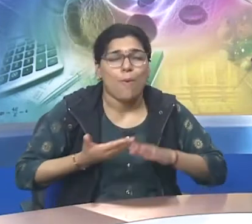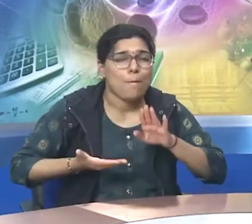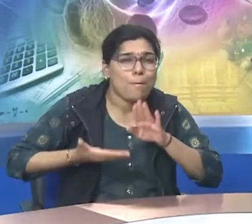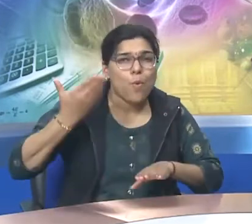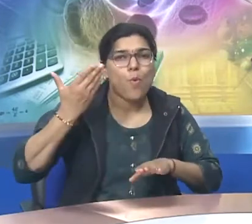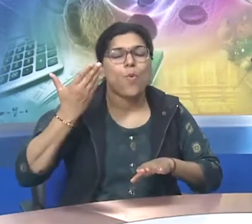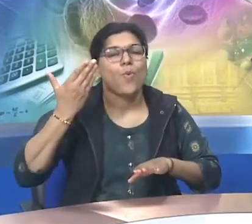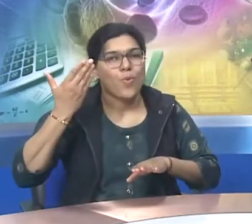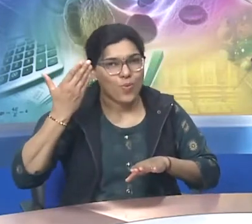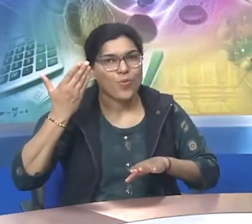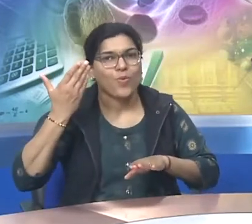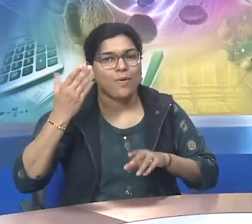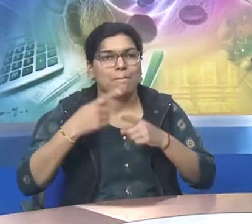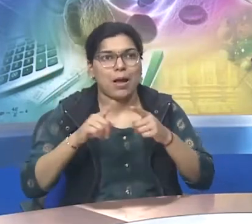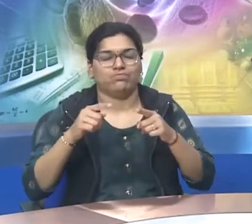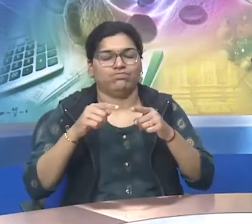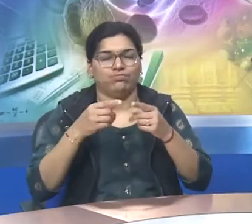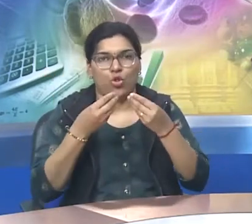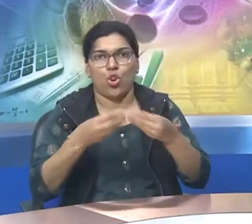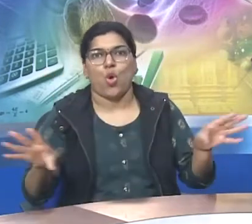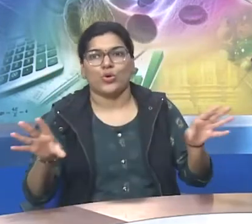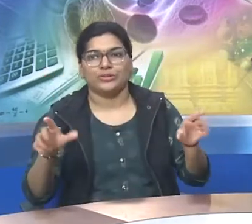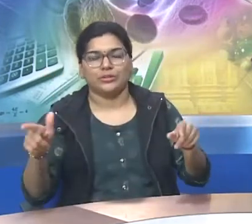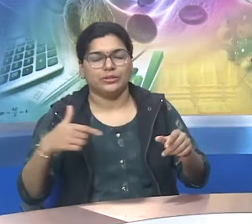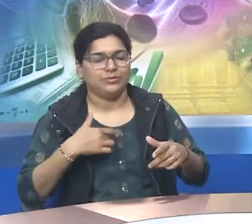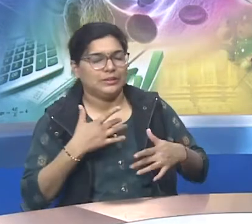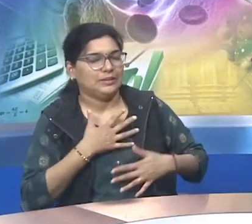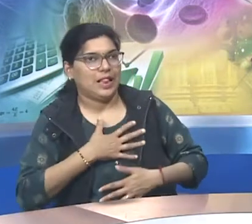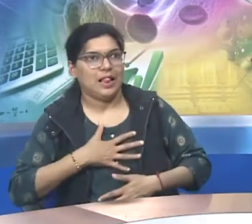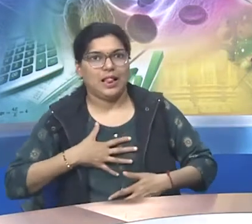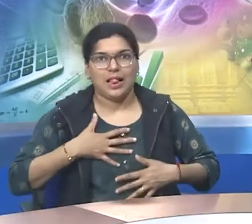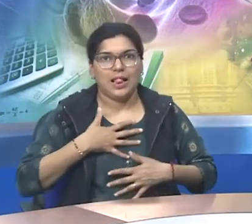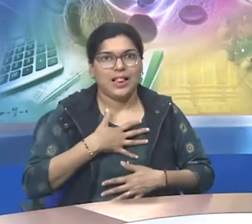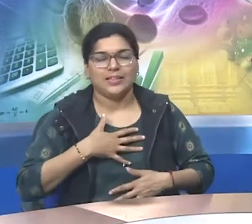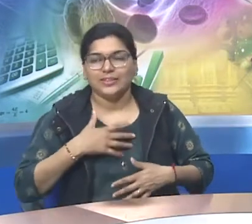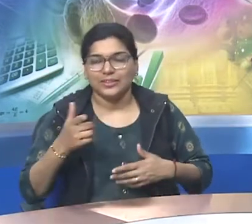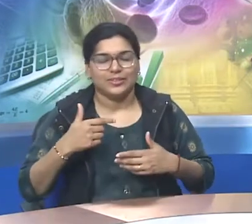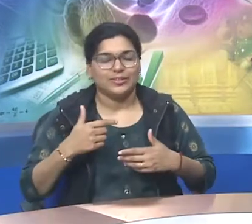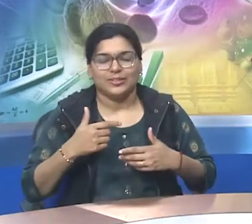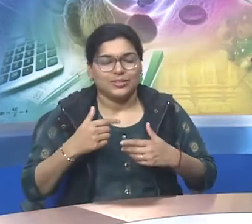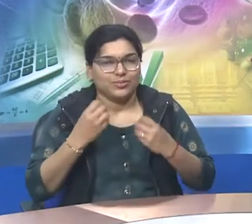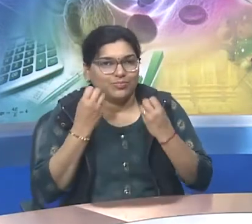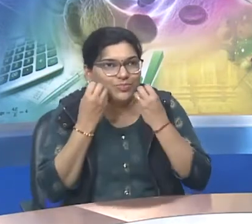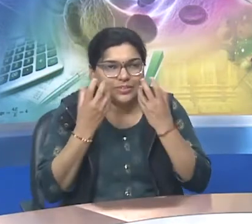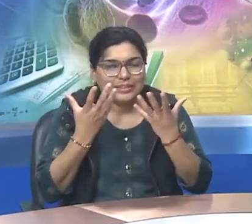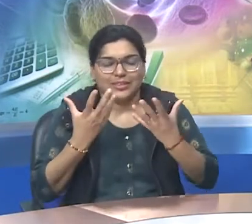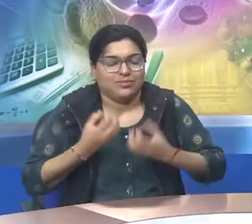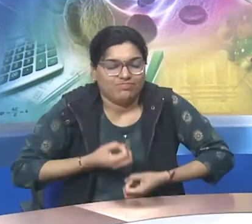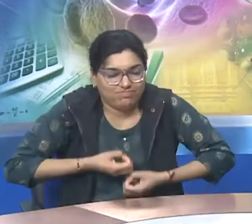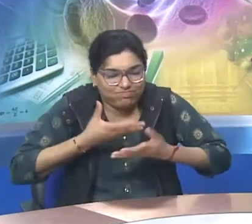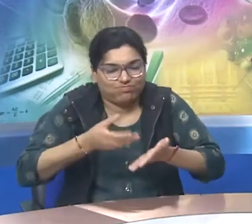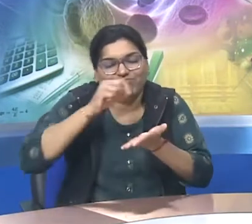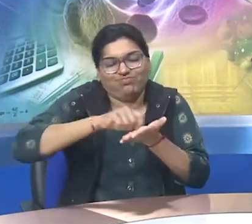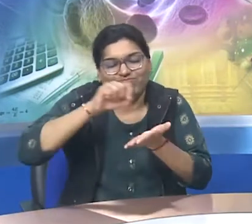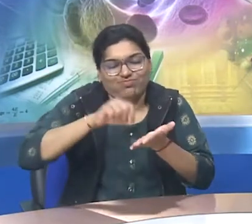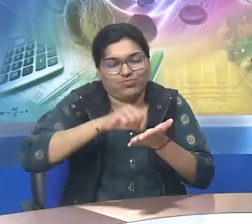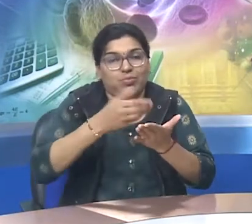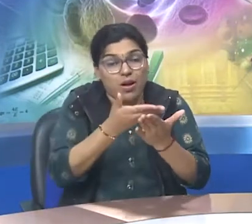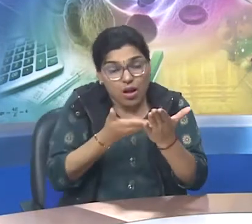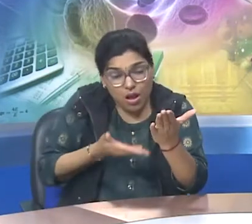lot. She used to spend most of her time with grandmother. And when her grandmother